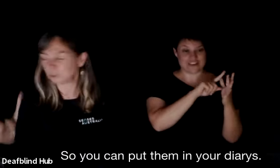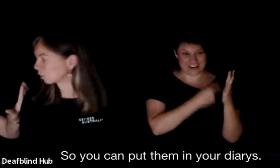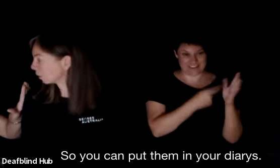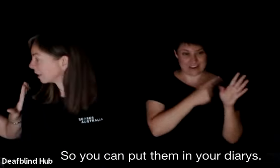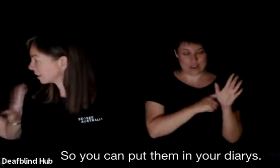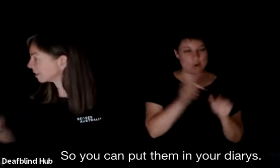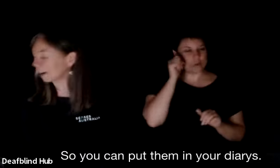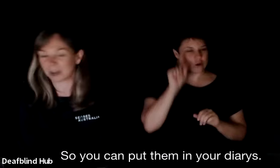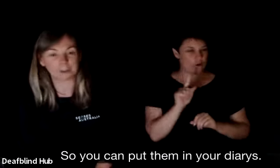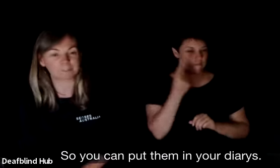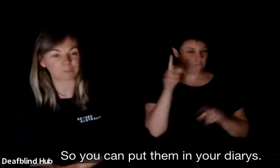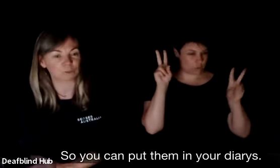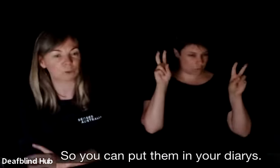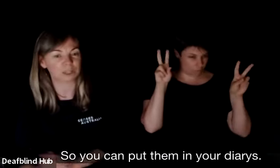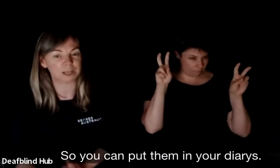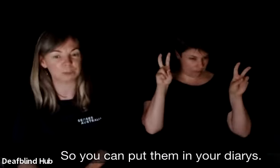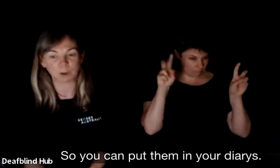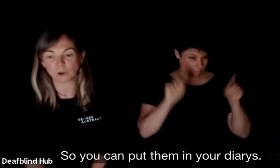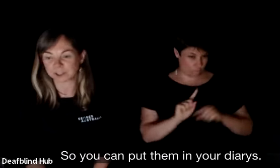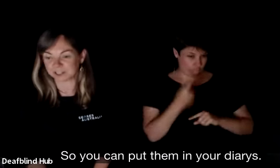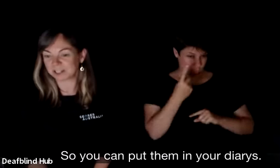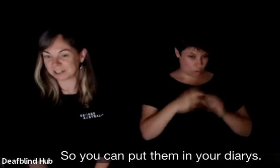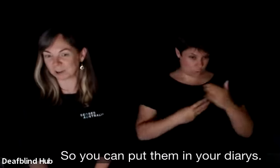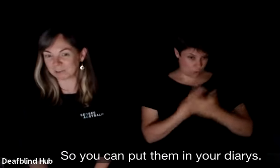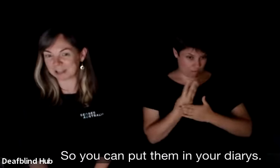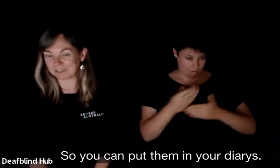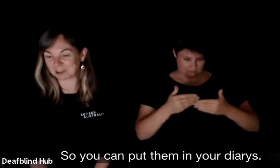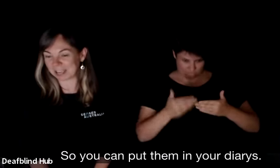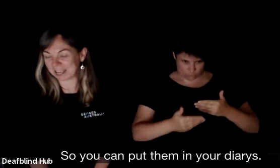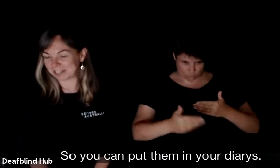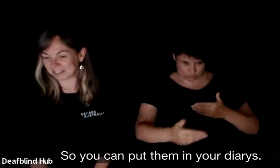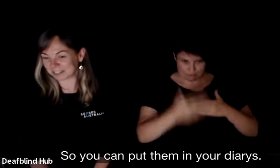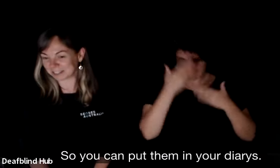the future ones will keep you posted. Sorry, we